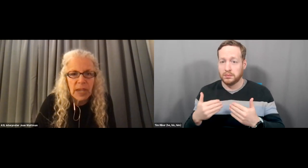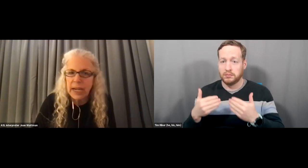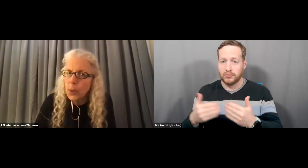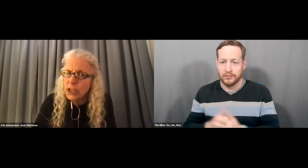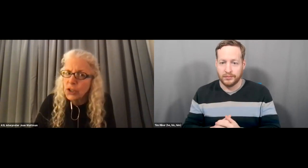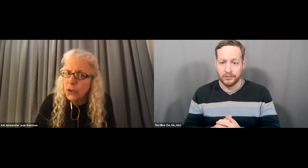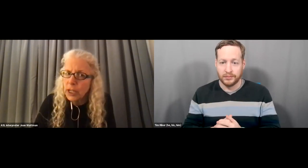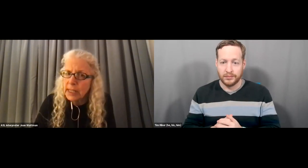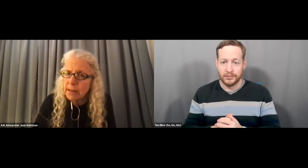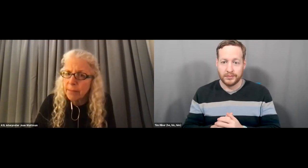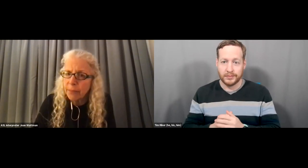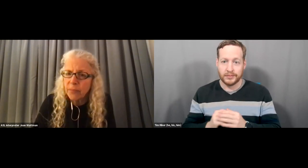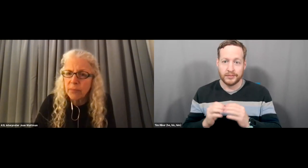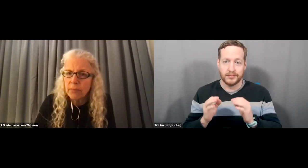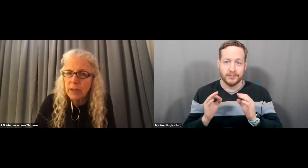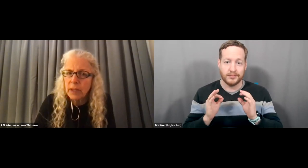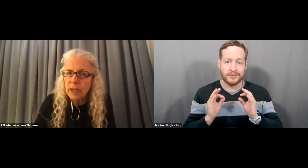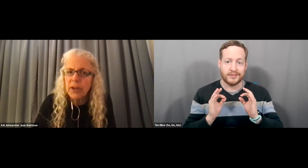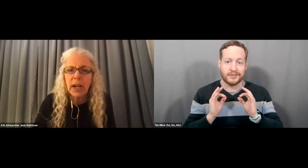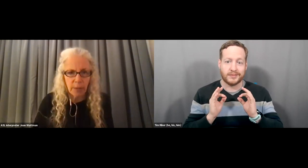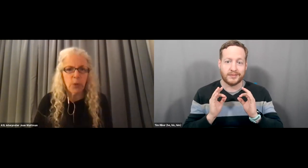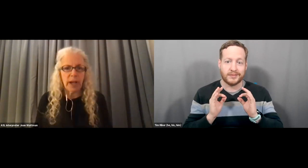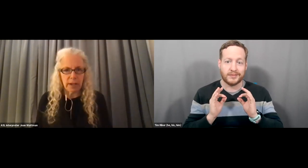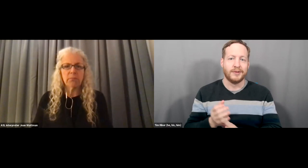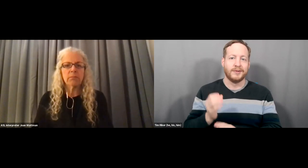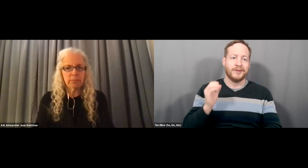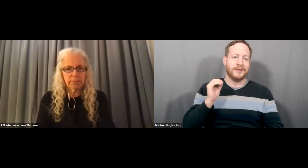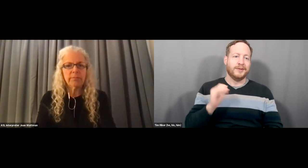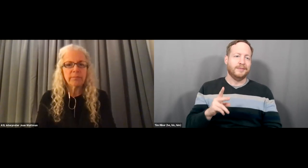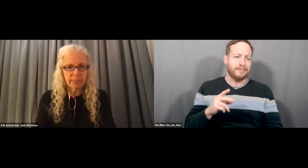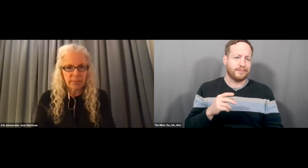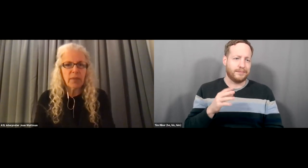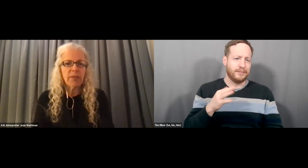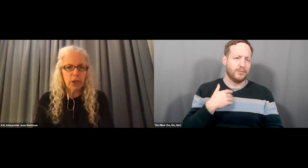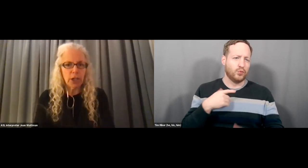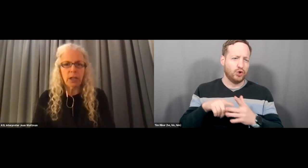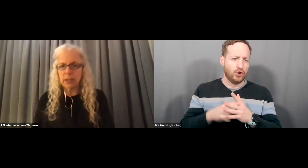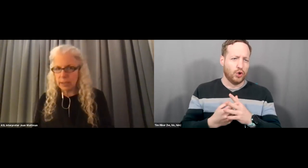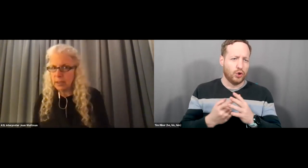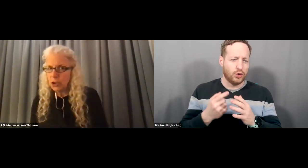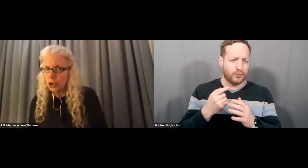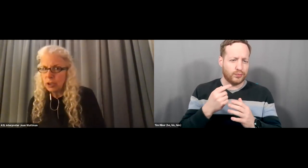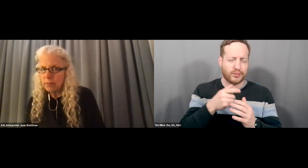Any questions for Ernest? If not, I'll move on. Very good.